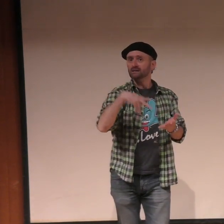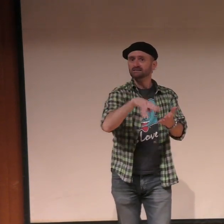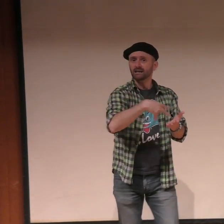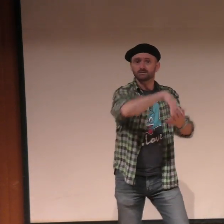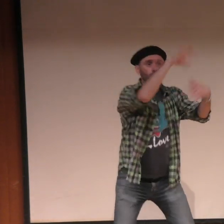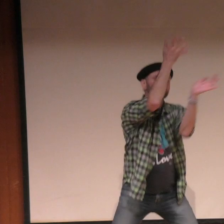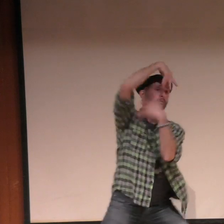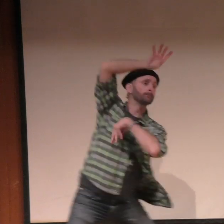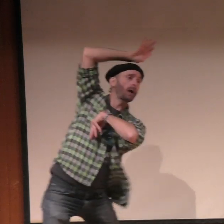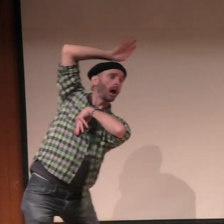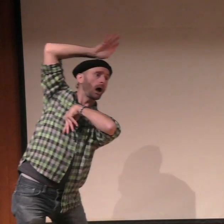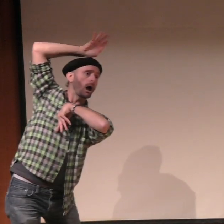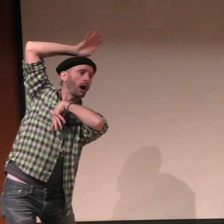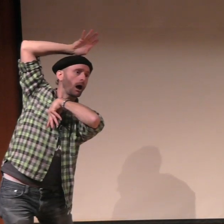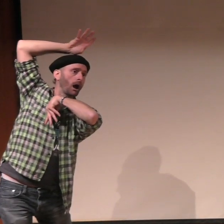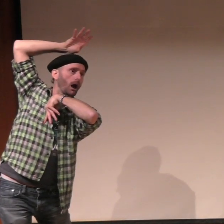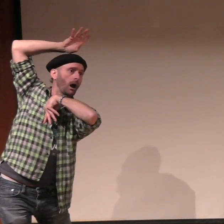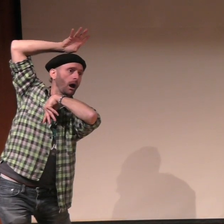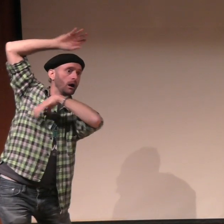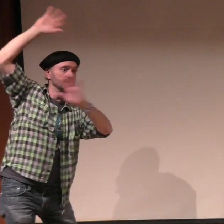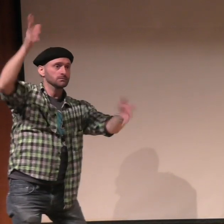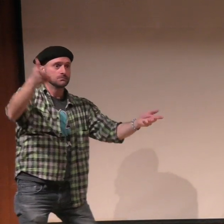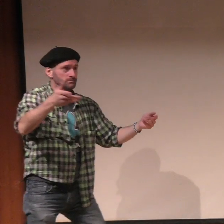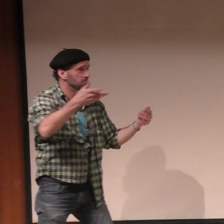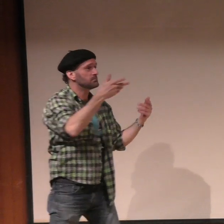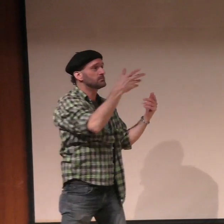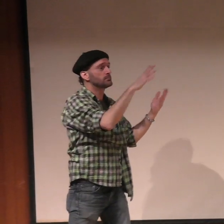Maybe the rooster's doing a rumba,